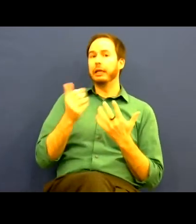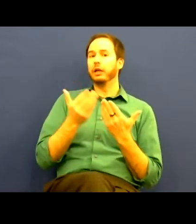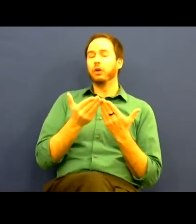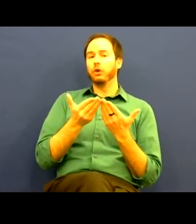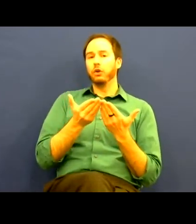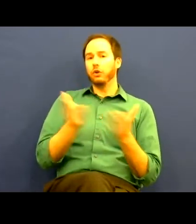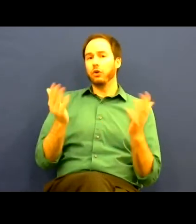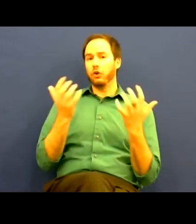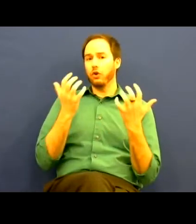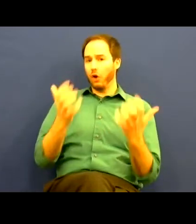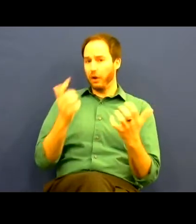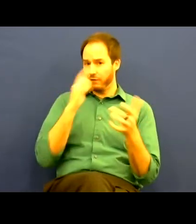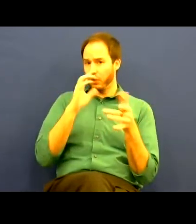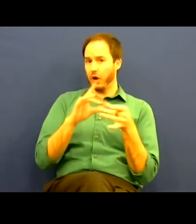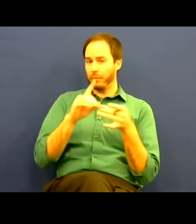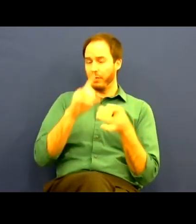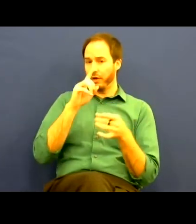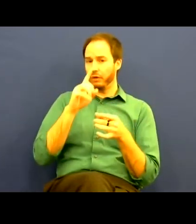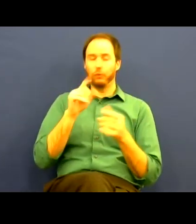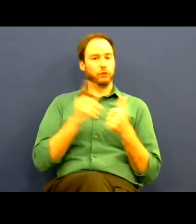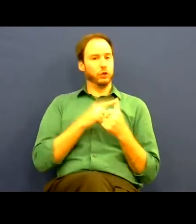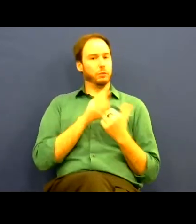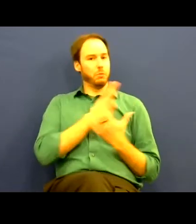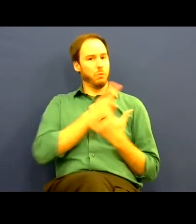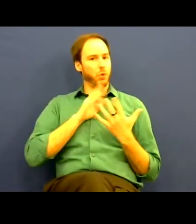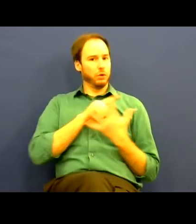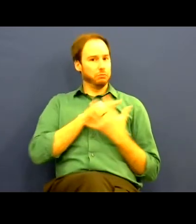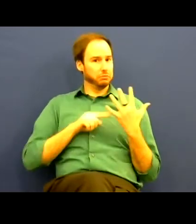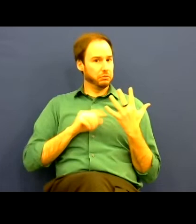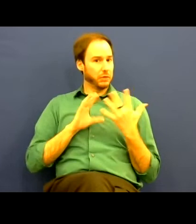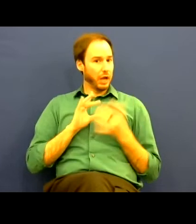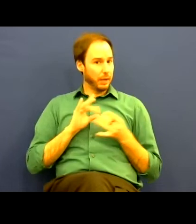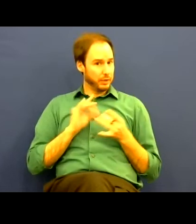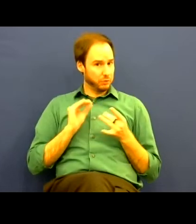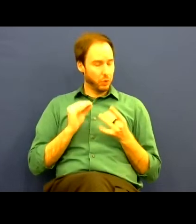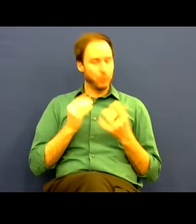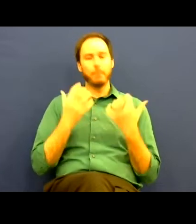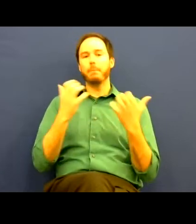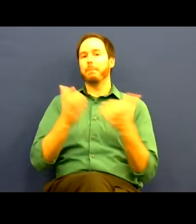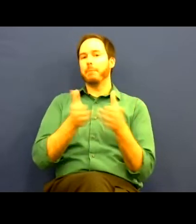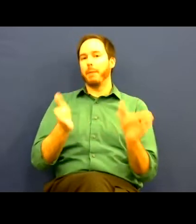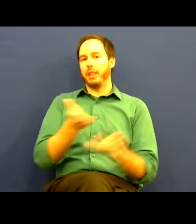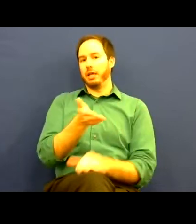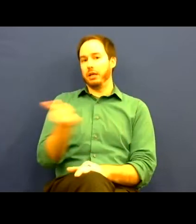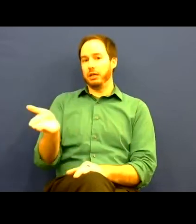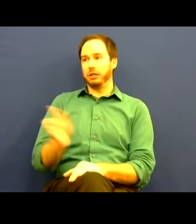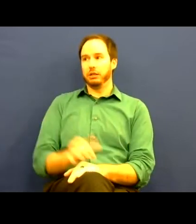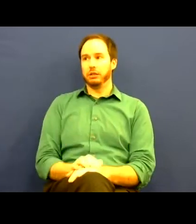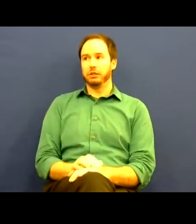Any other comments from the town board? And anyone from the public?